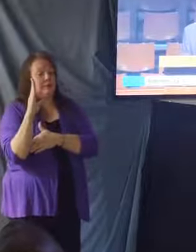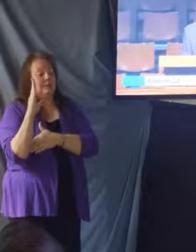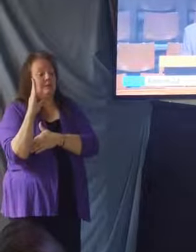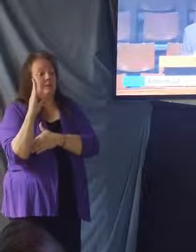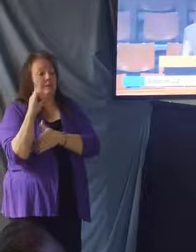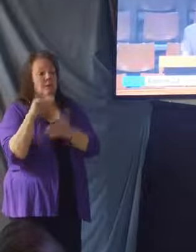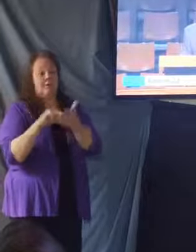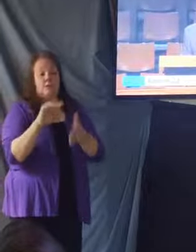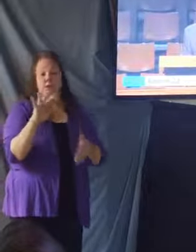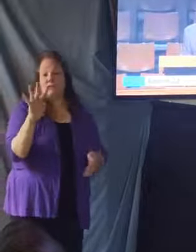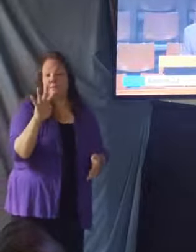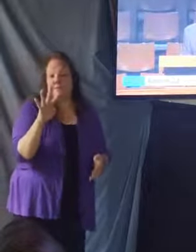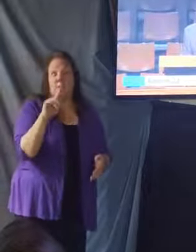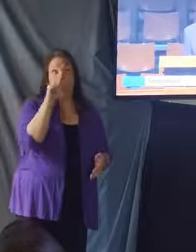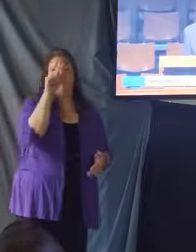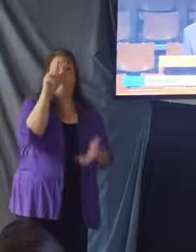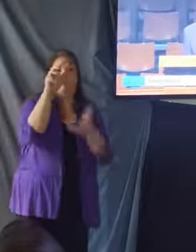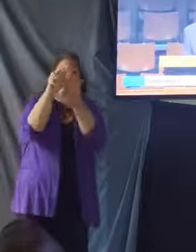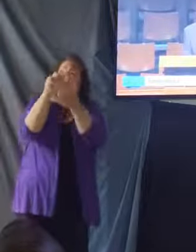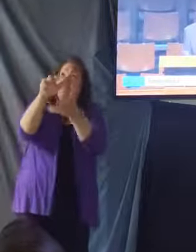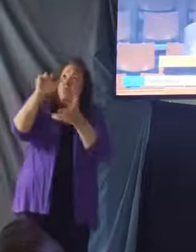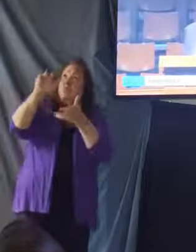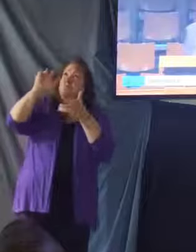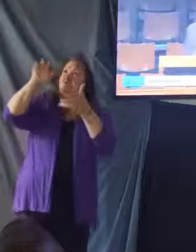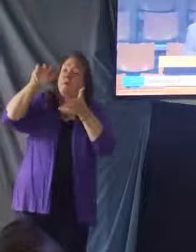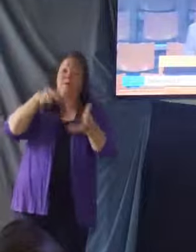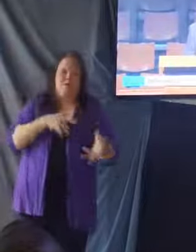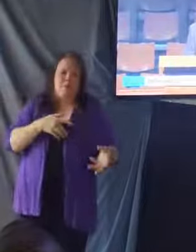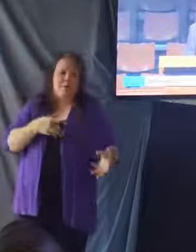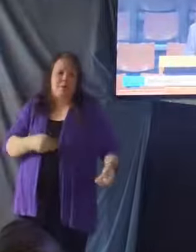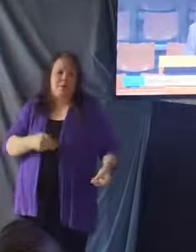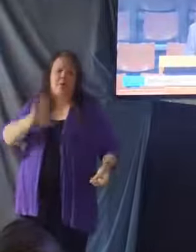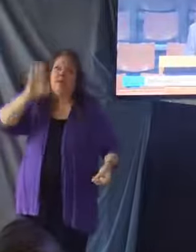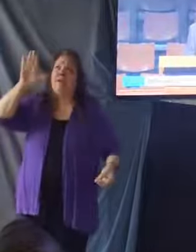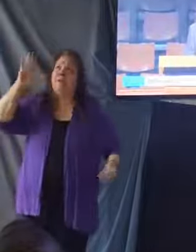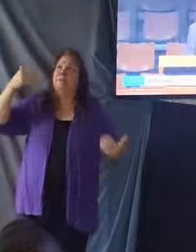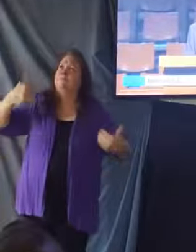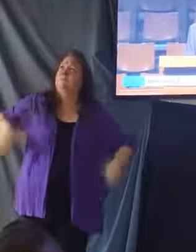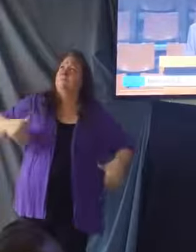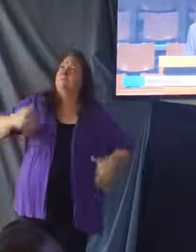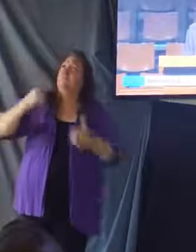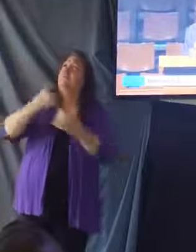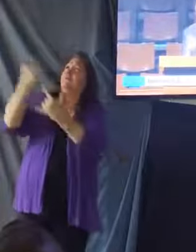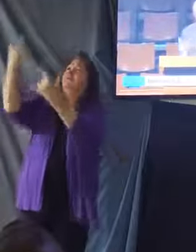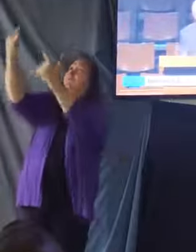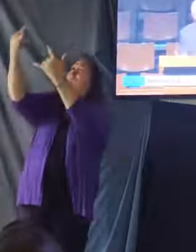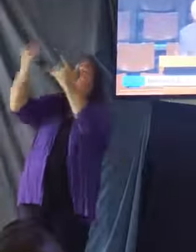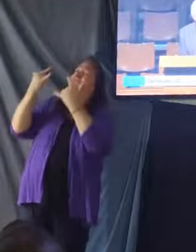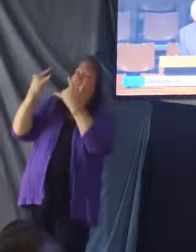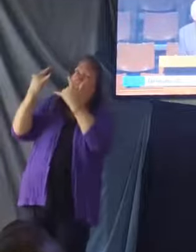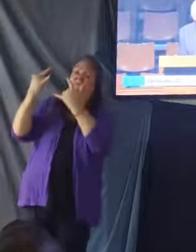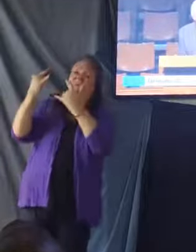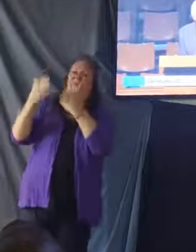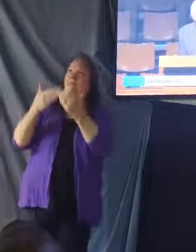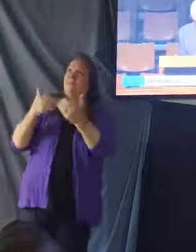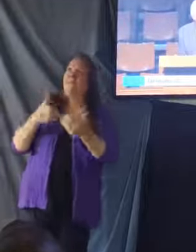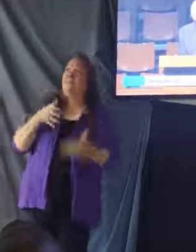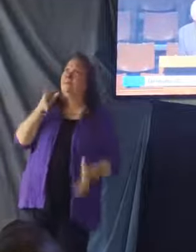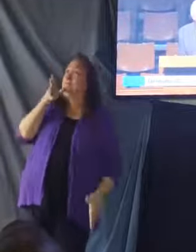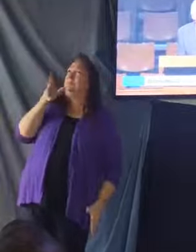But God, verse 4, being rich in mercy because of his great love with which he loved us, even when we were dead,